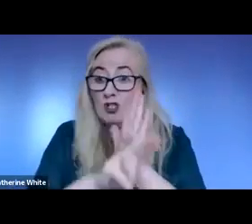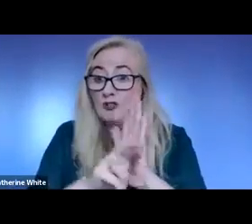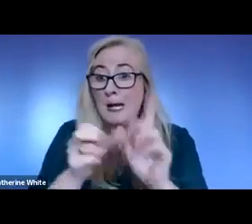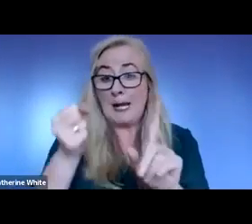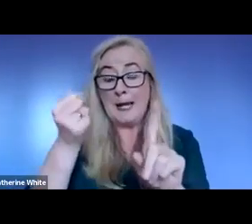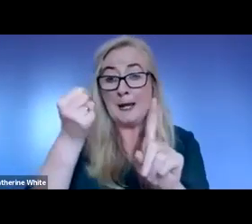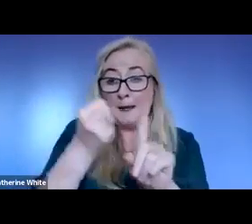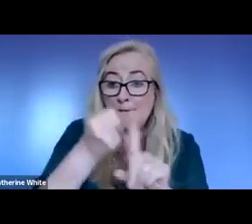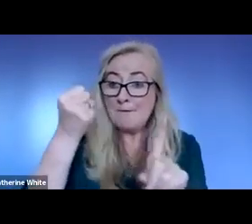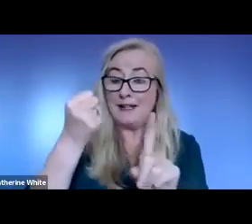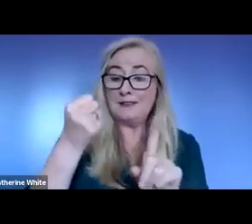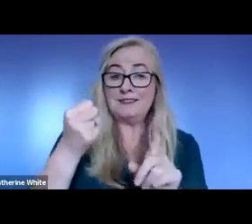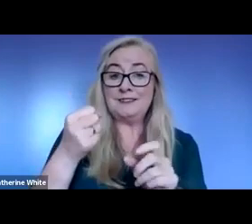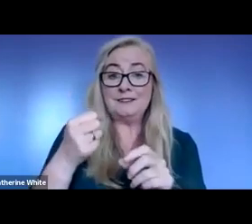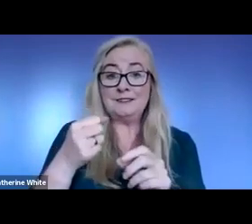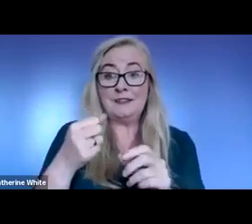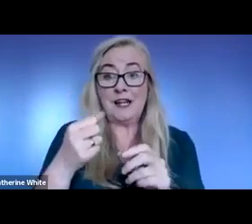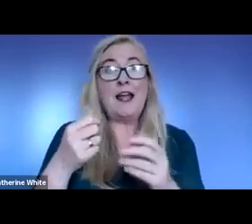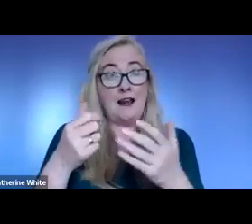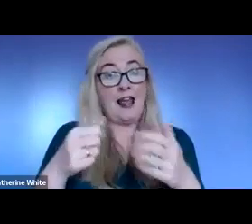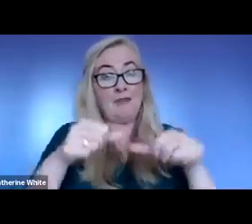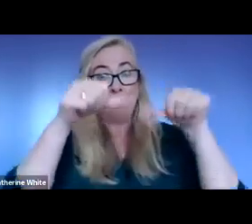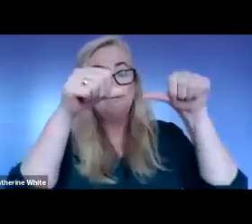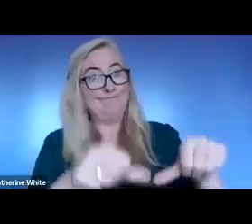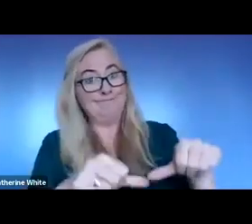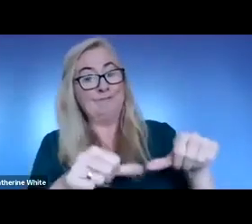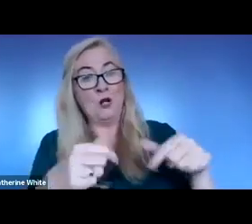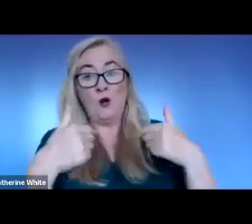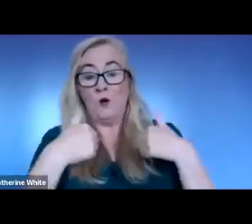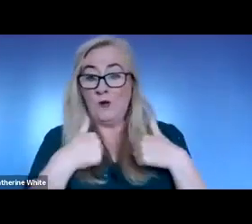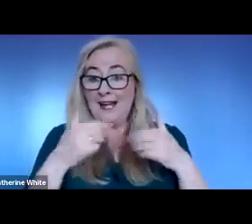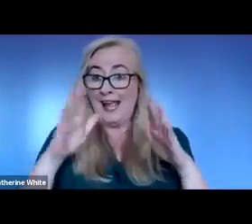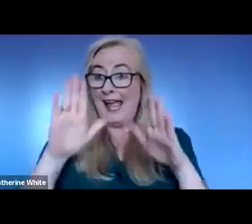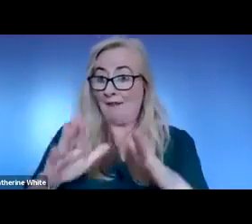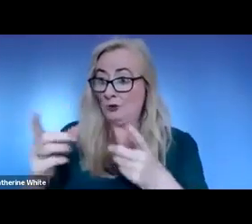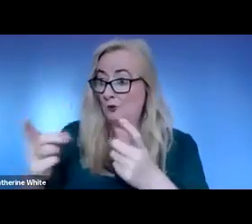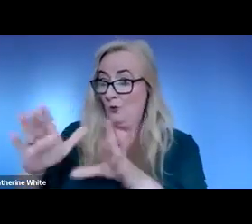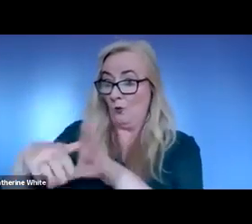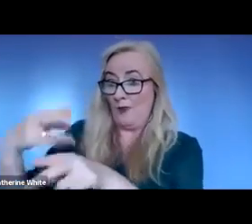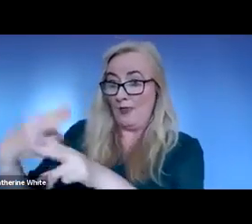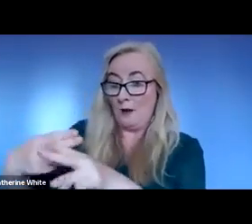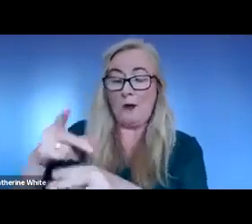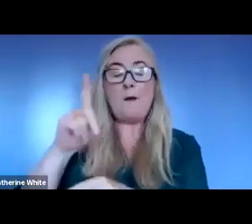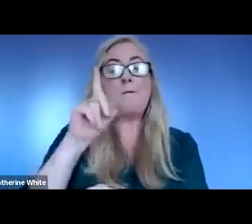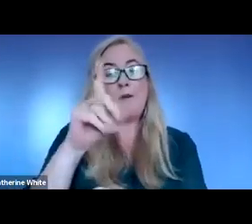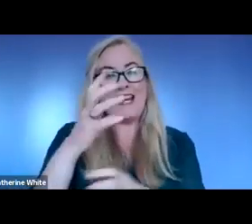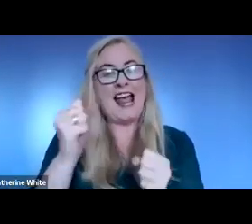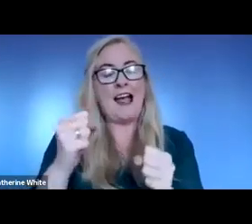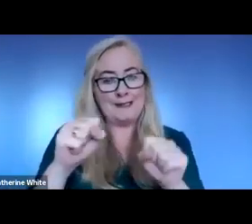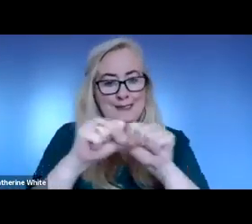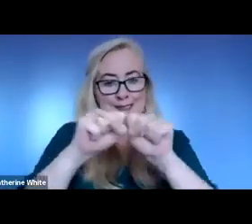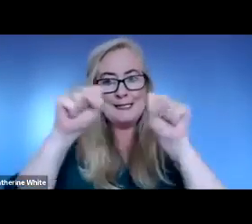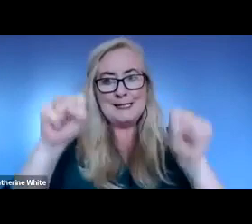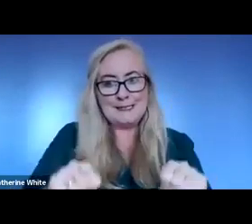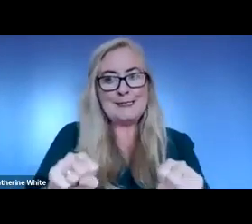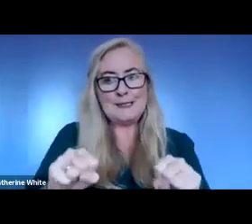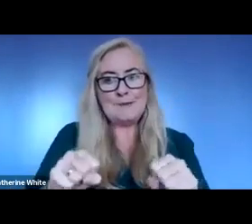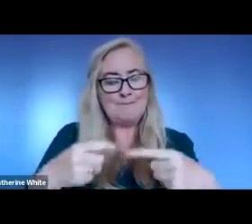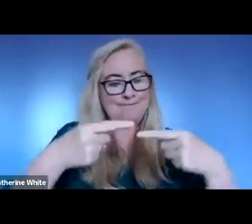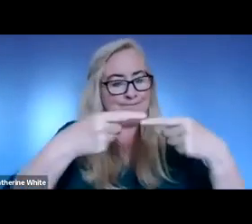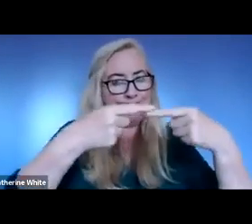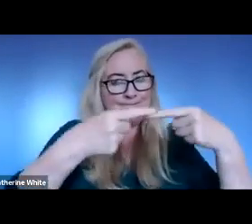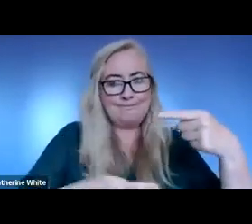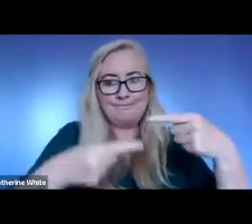the positions of these has really been affirmed, because we had to do without it. But there are glaring systemic fault lines that this